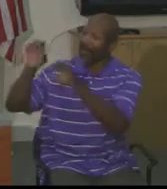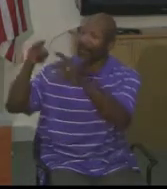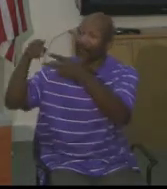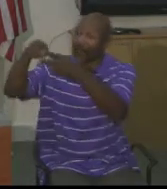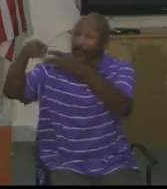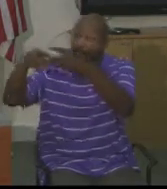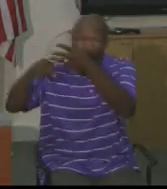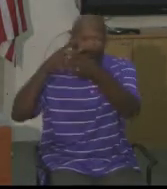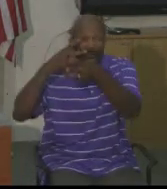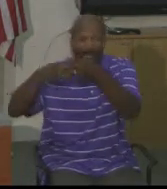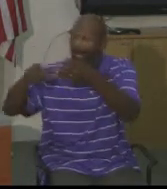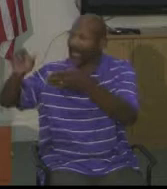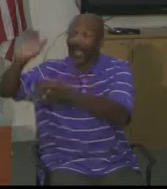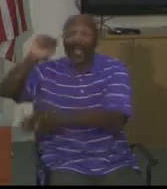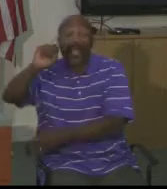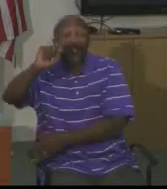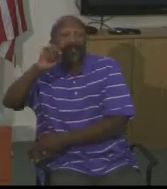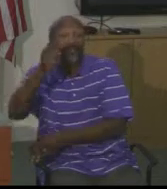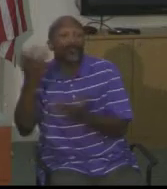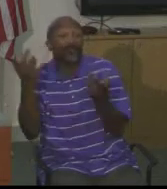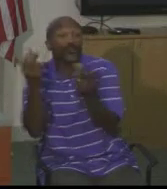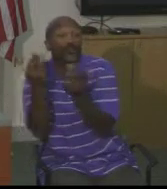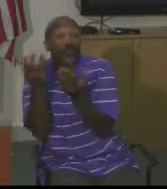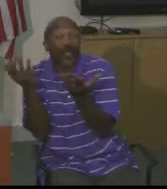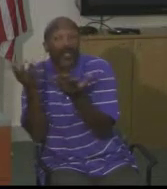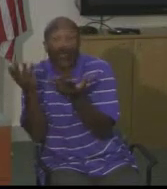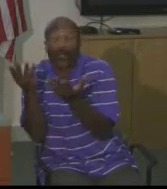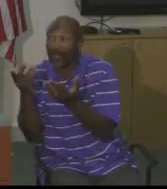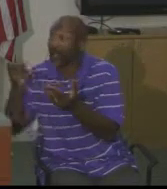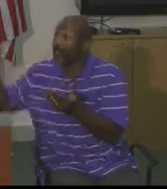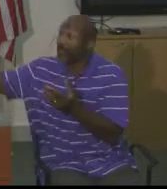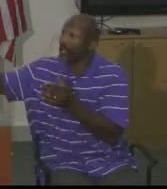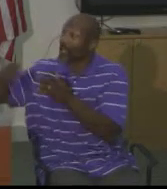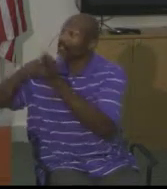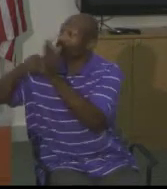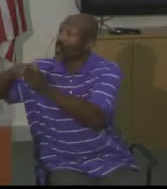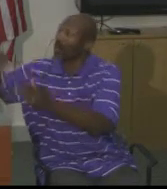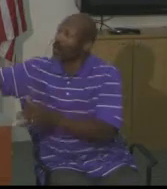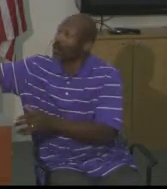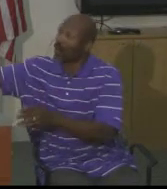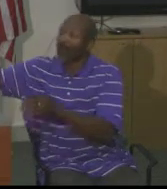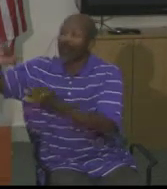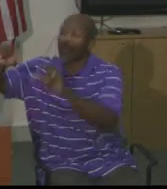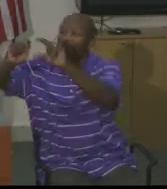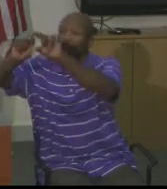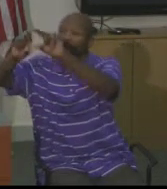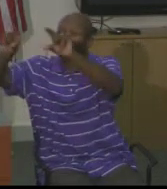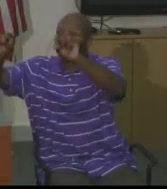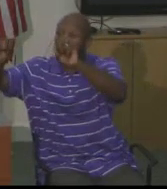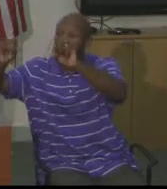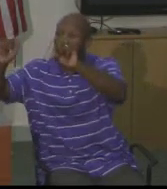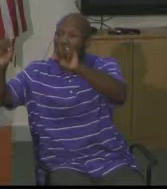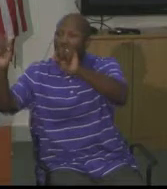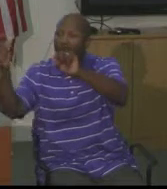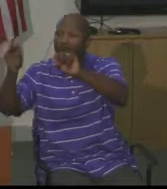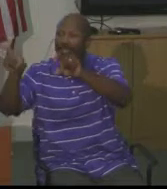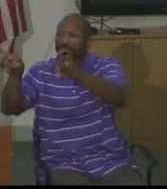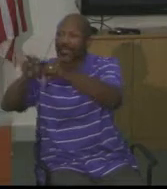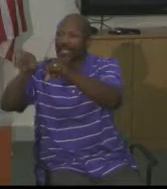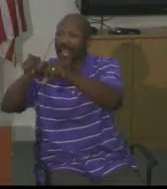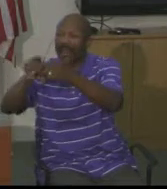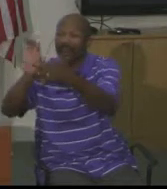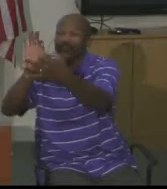here. Now what ATX decided to do was to define a square that all the connectors had to